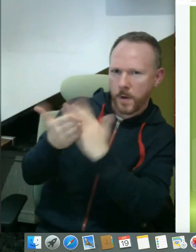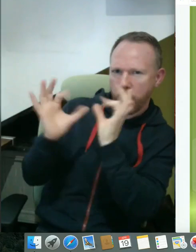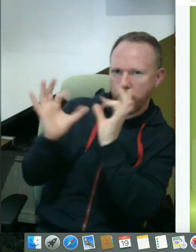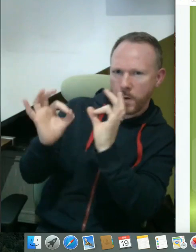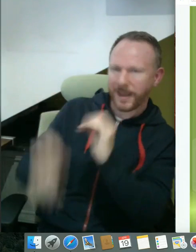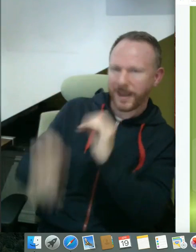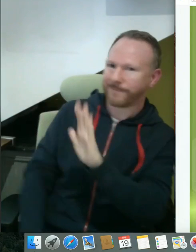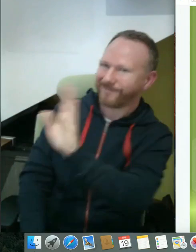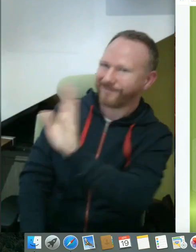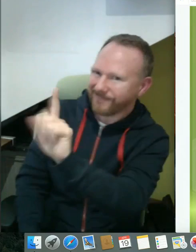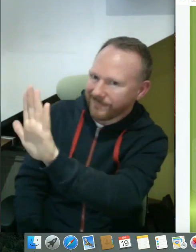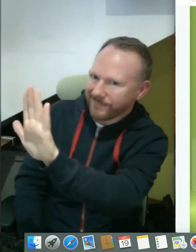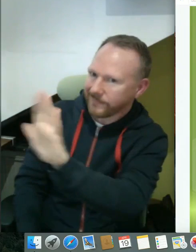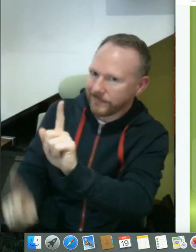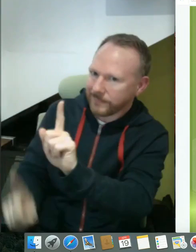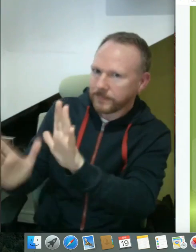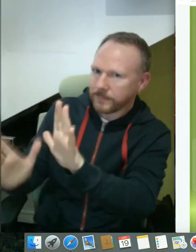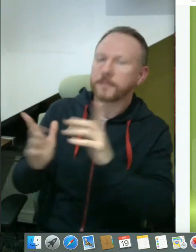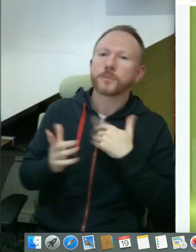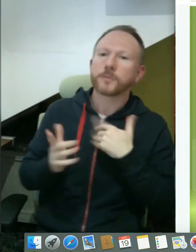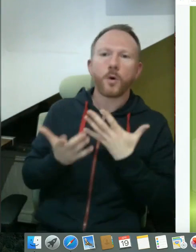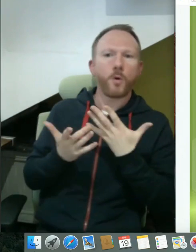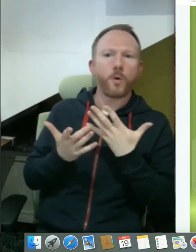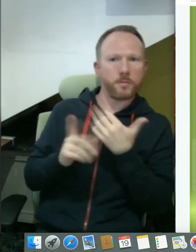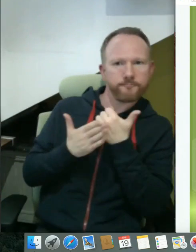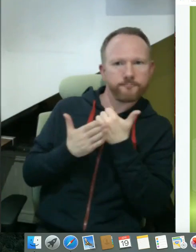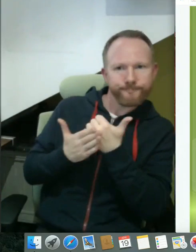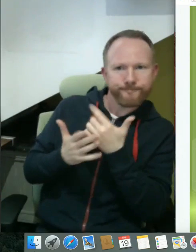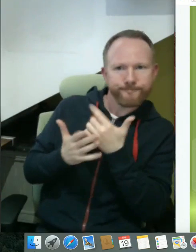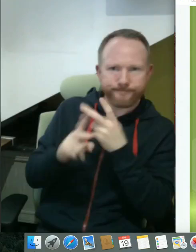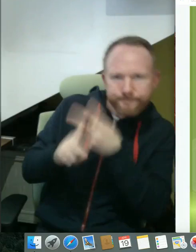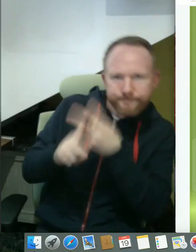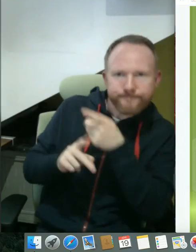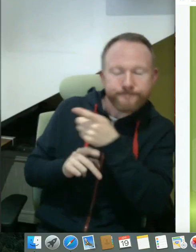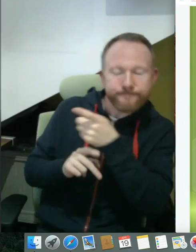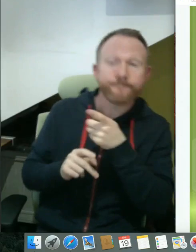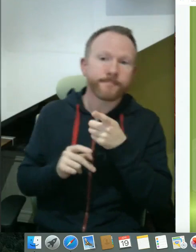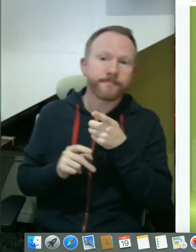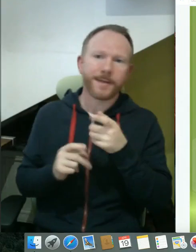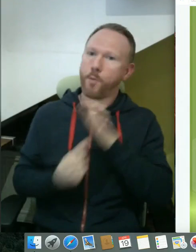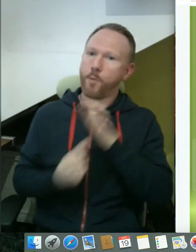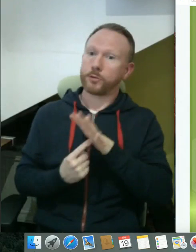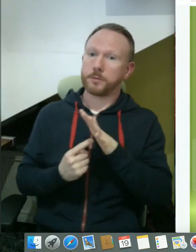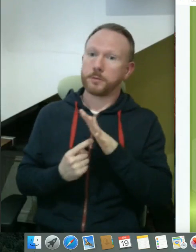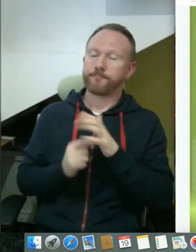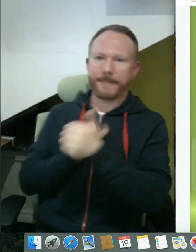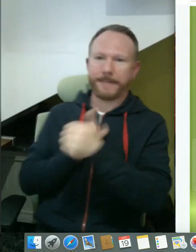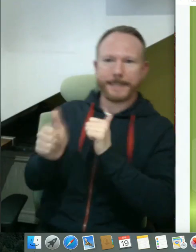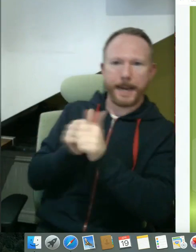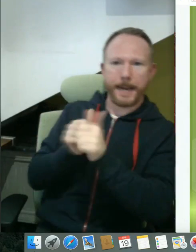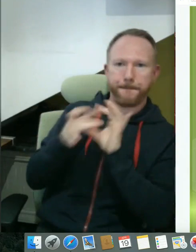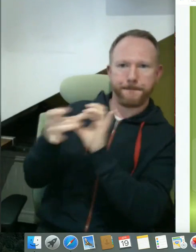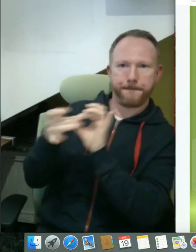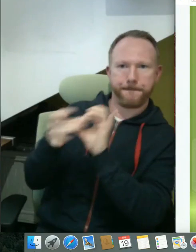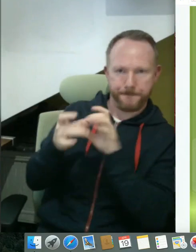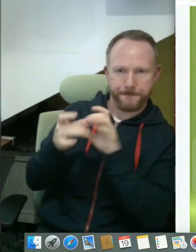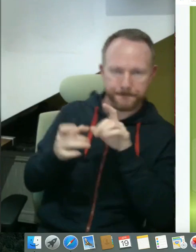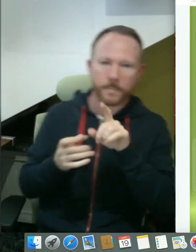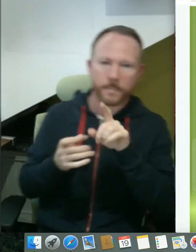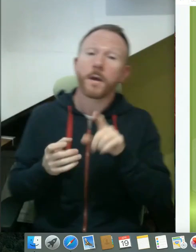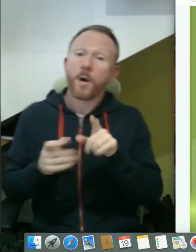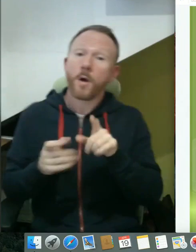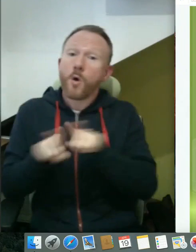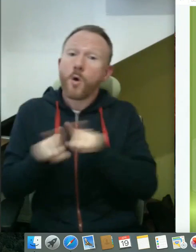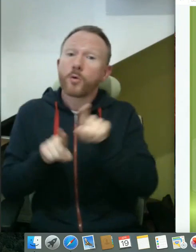And other research has found that at least 22 cognitive skills are being employed when we